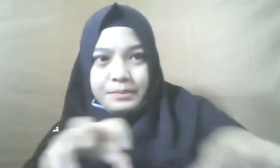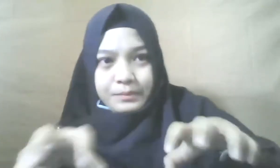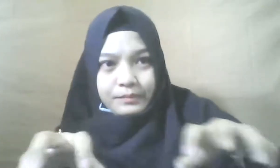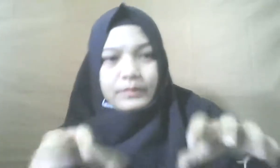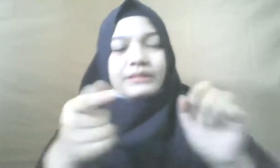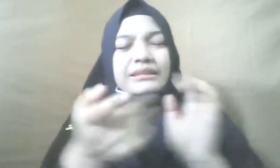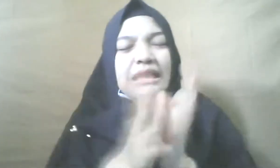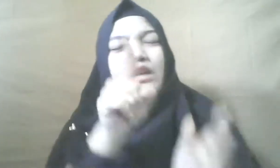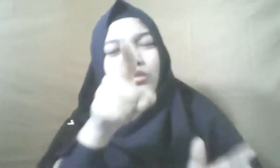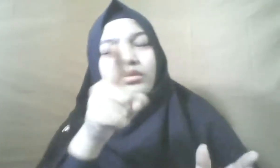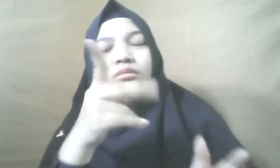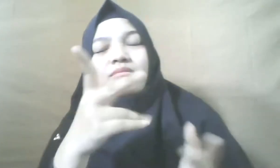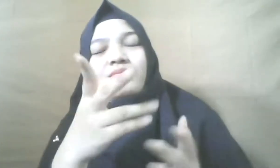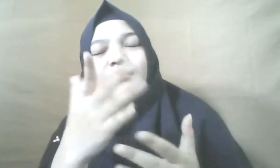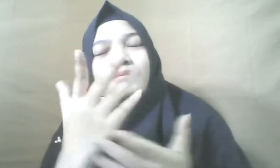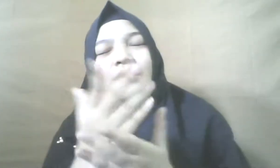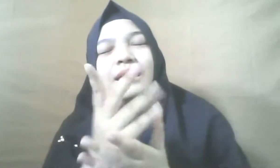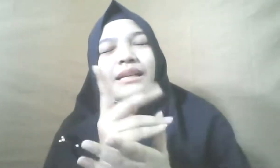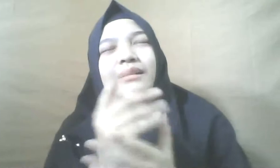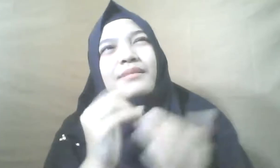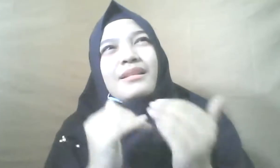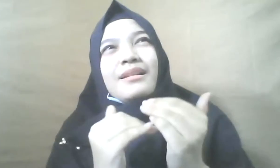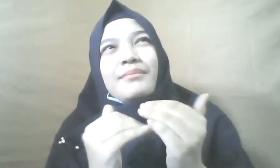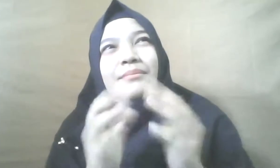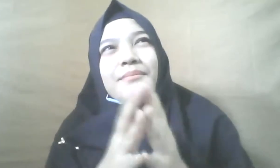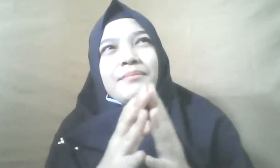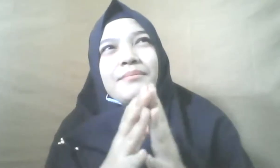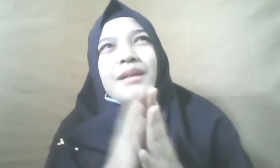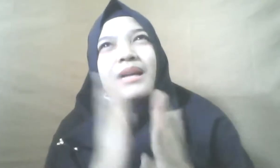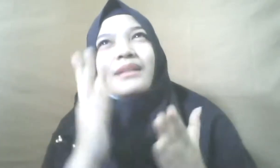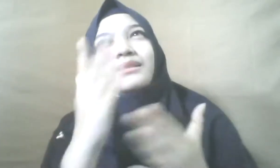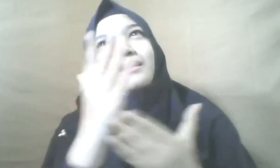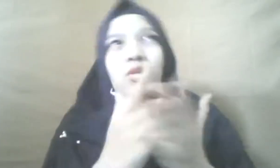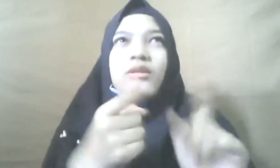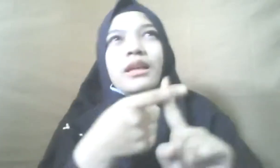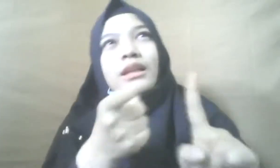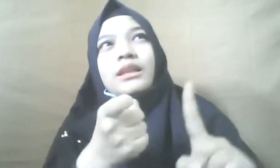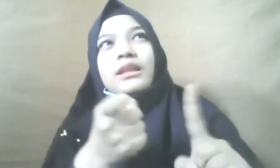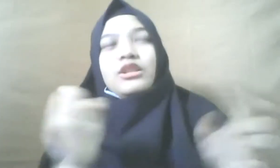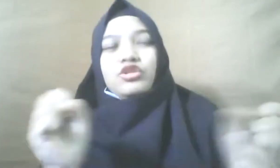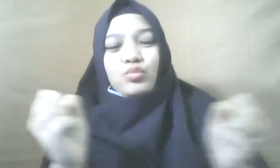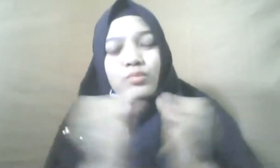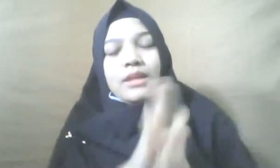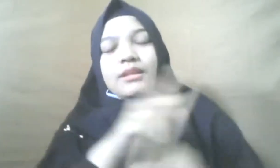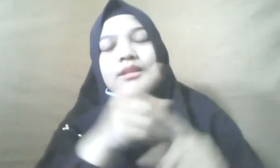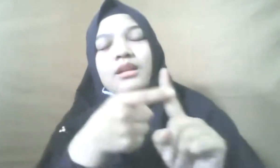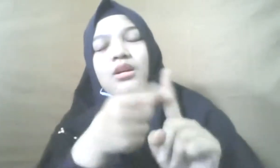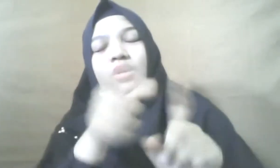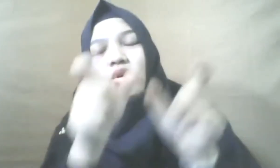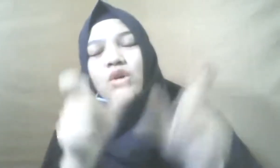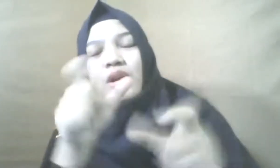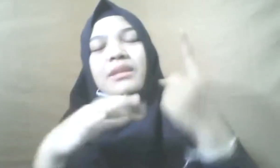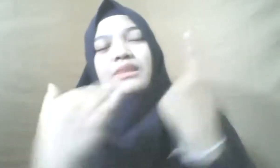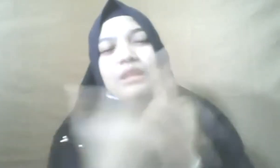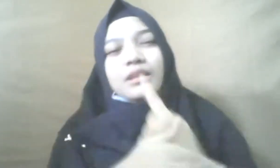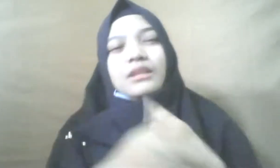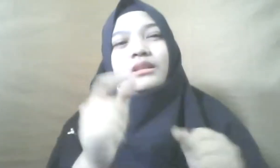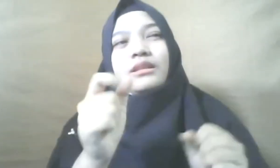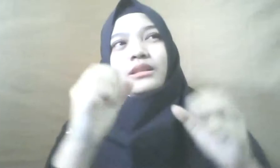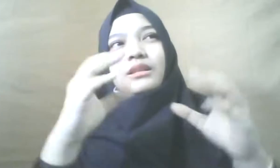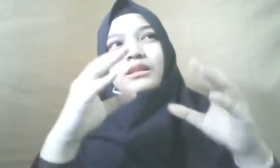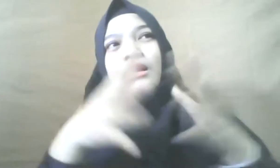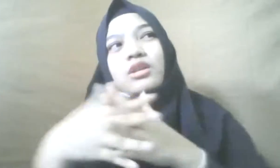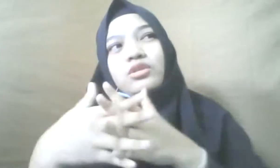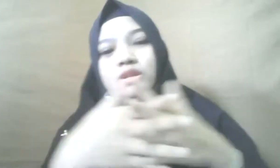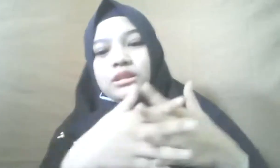population of Australia. And in Indonesia as well, as elsewhere in the world, I think people